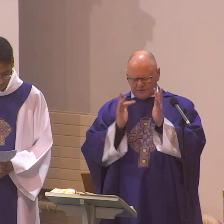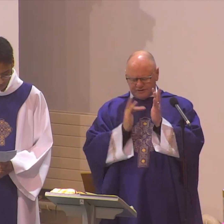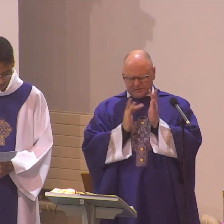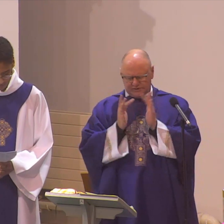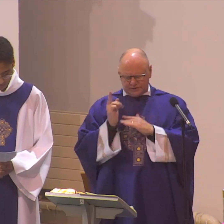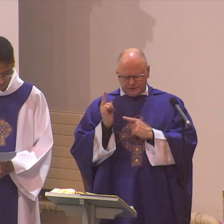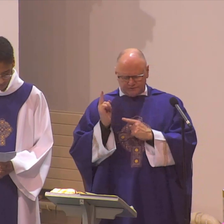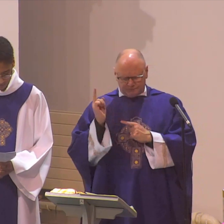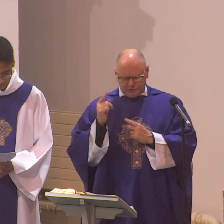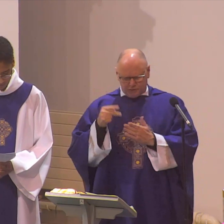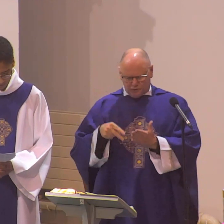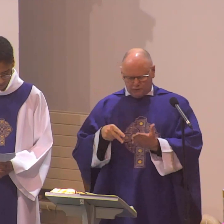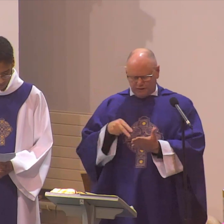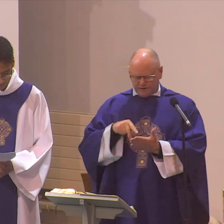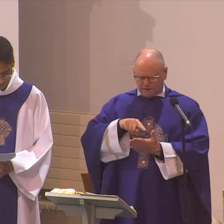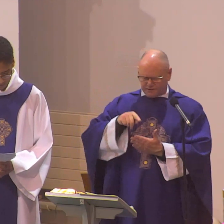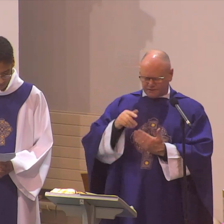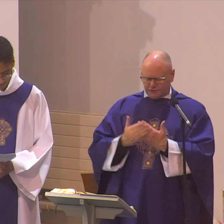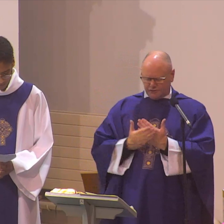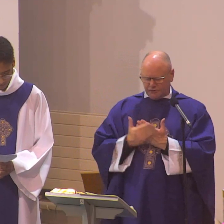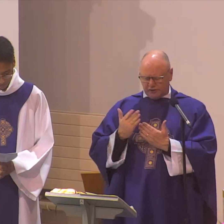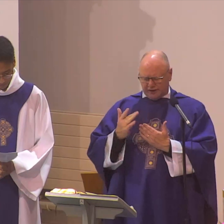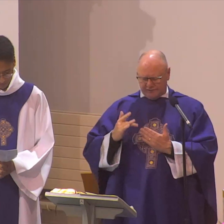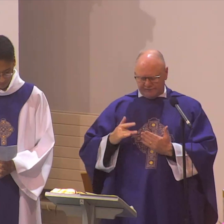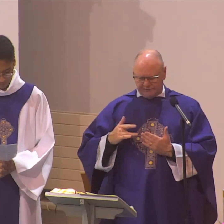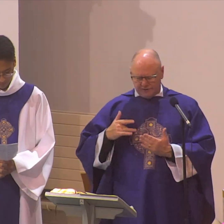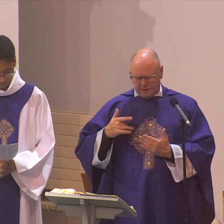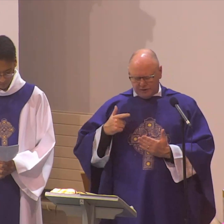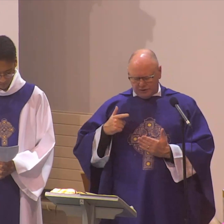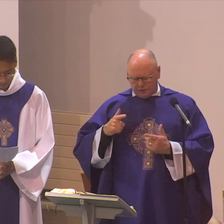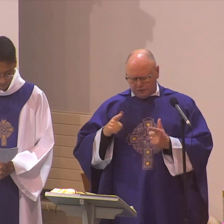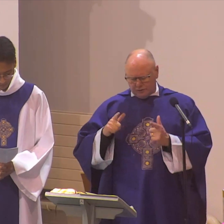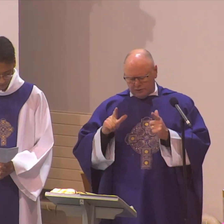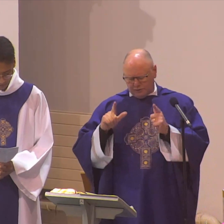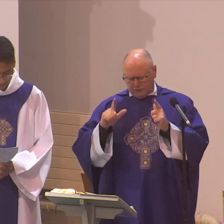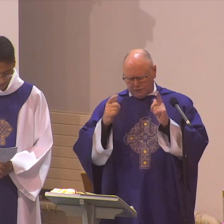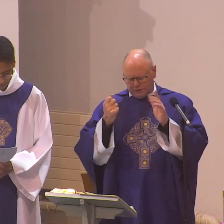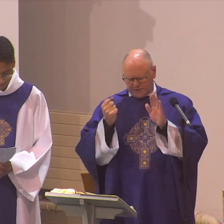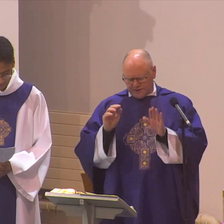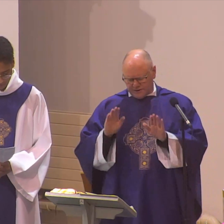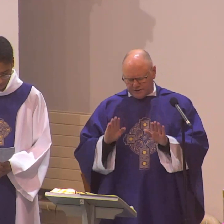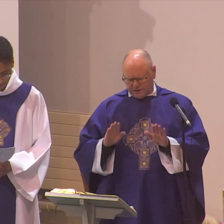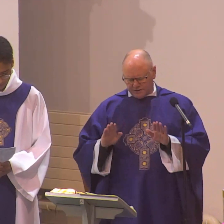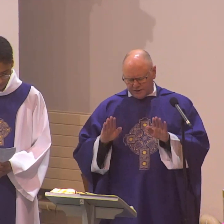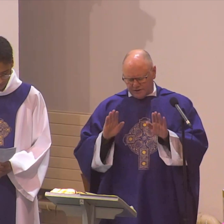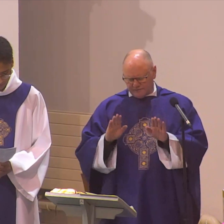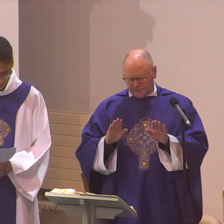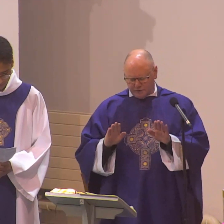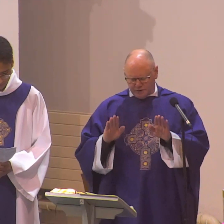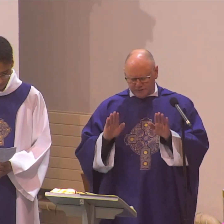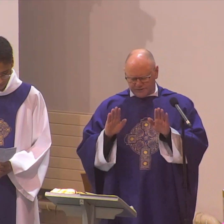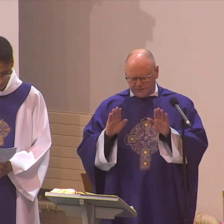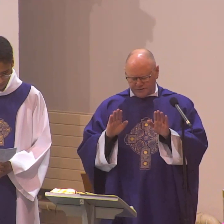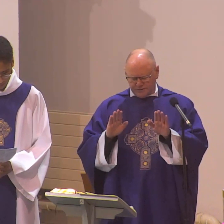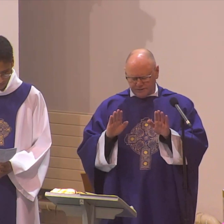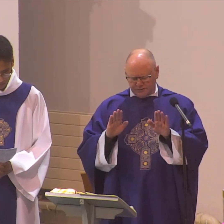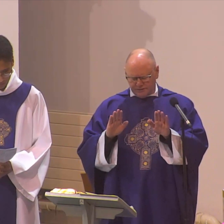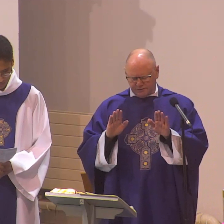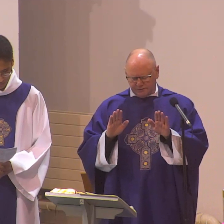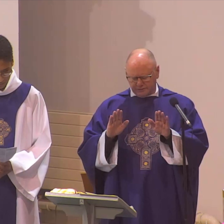Lord Jesus, you raise us to new life. Lord, have